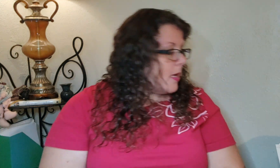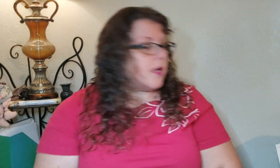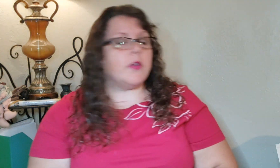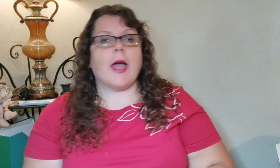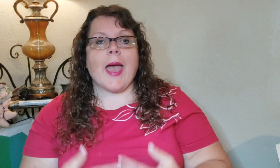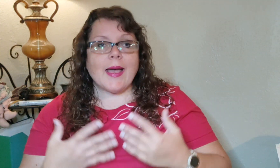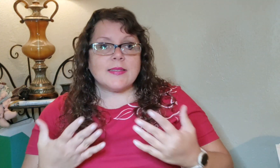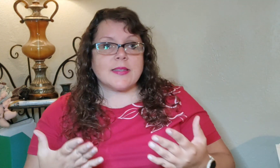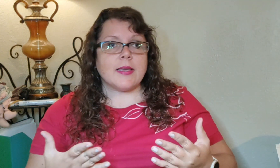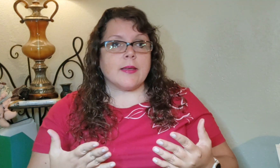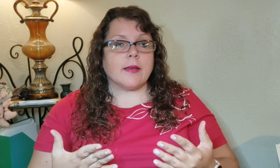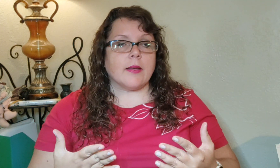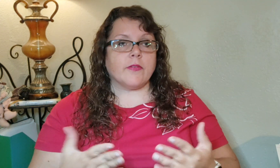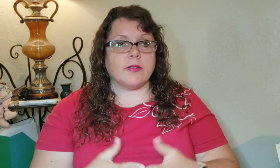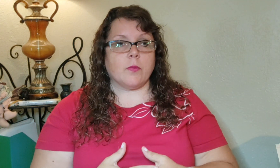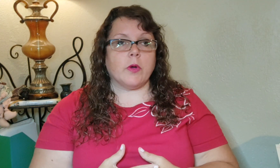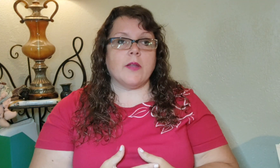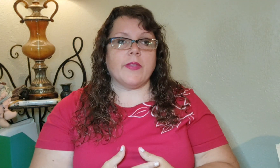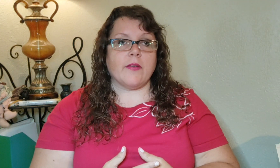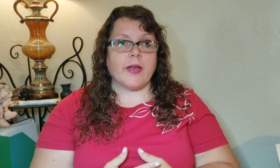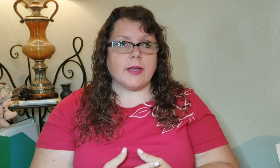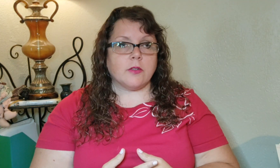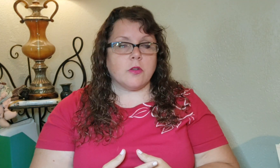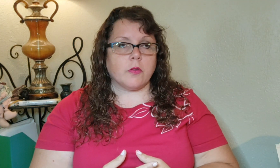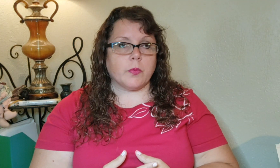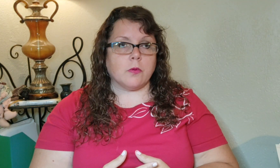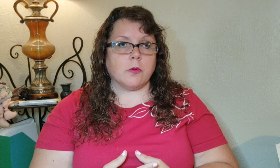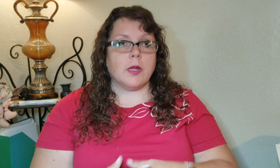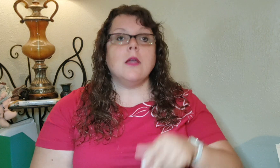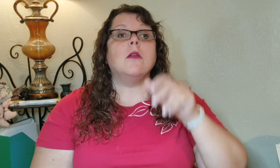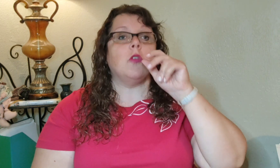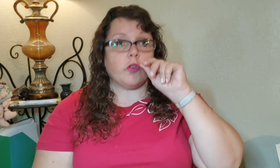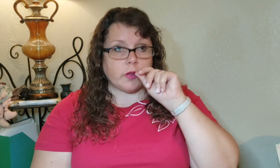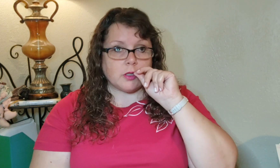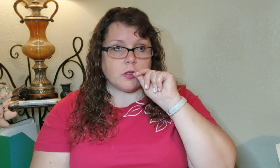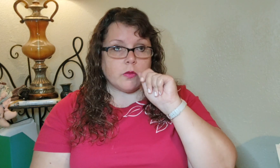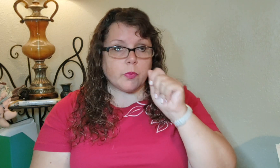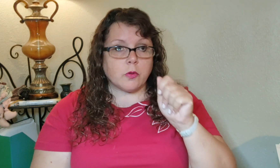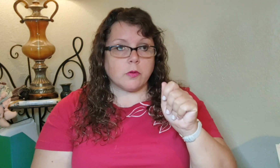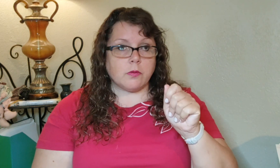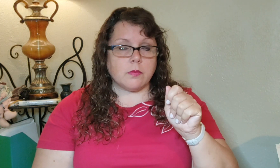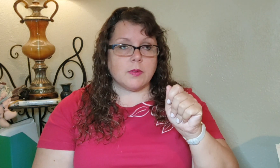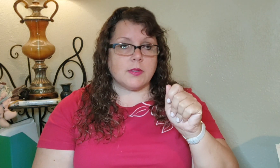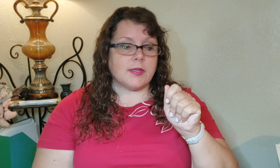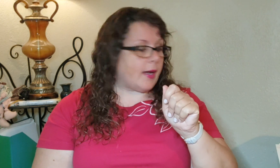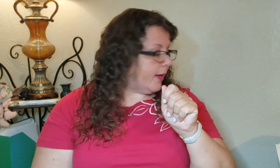If you're asking if they've had a tooth pulled, you do the tooth pulled sign